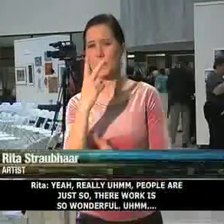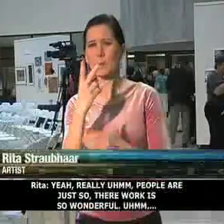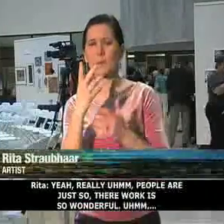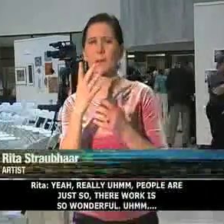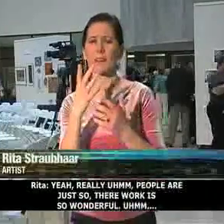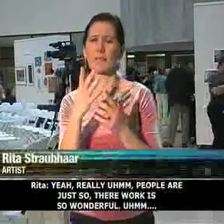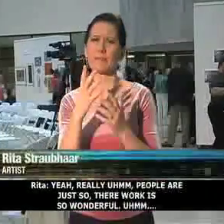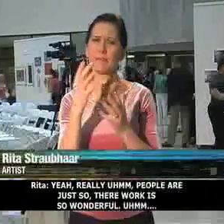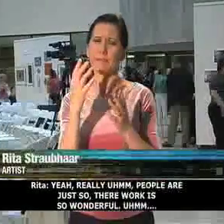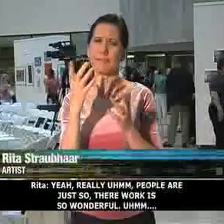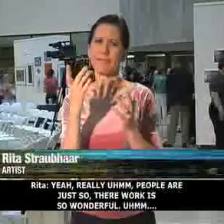Yeah, really,